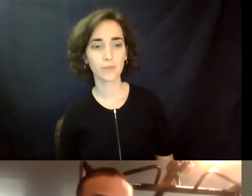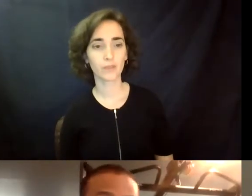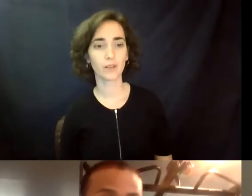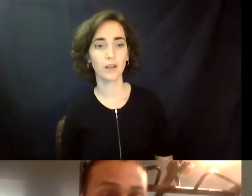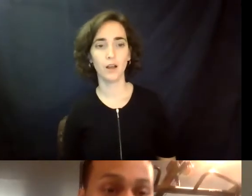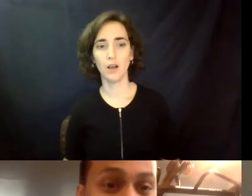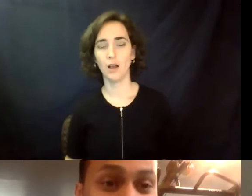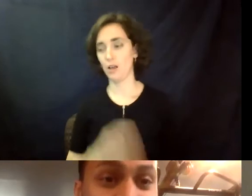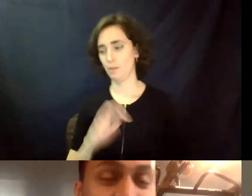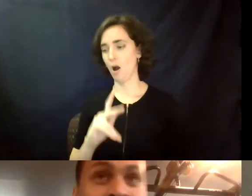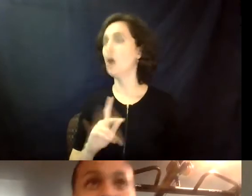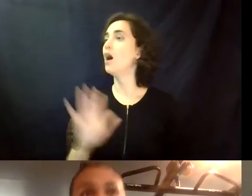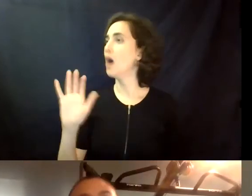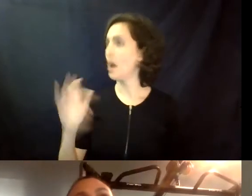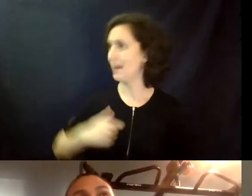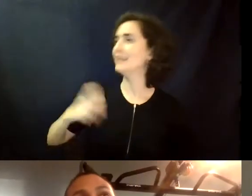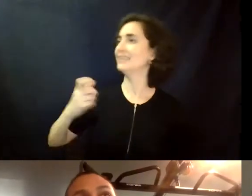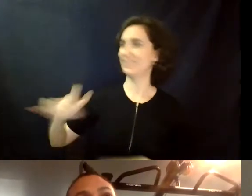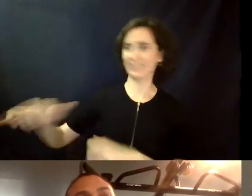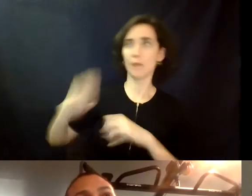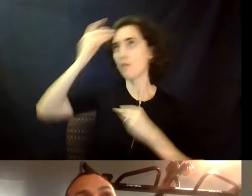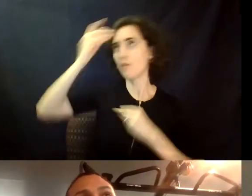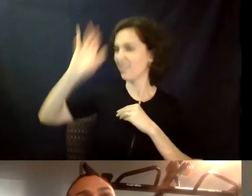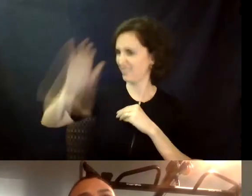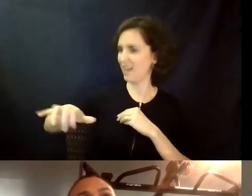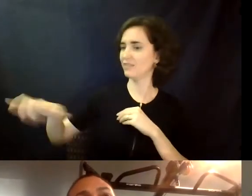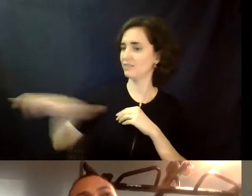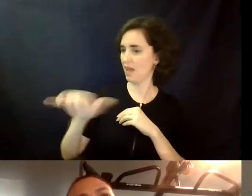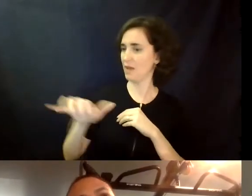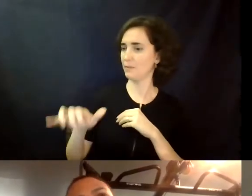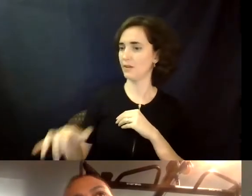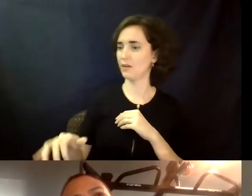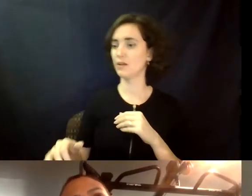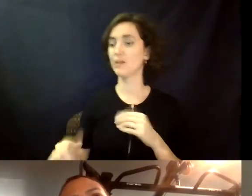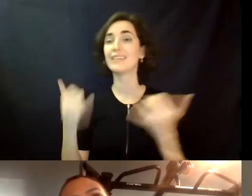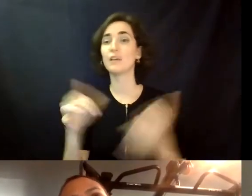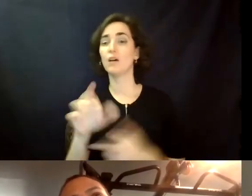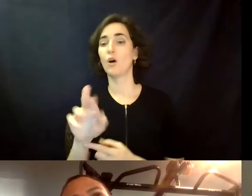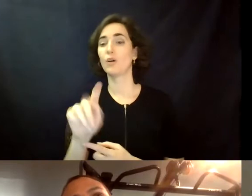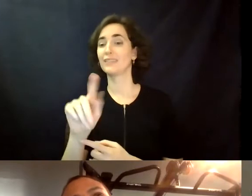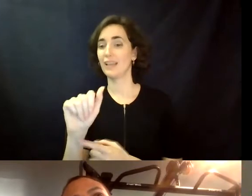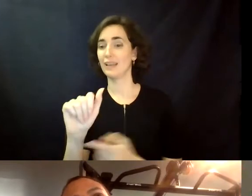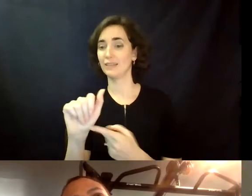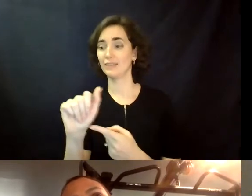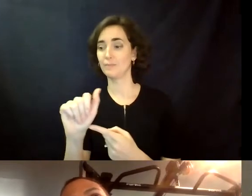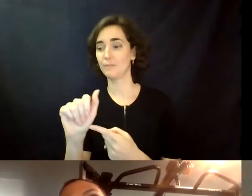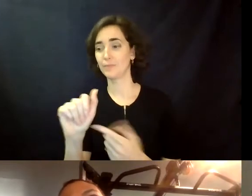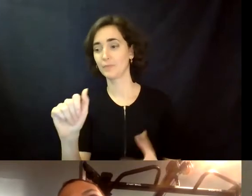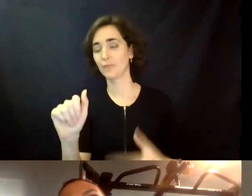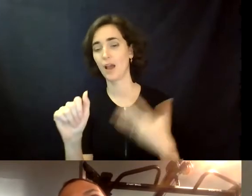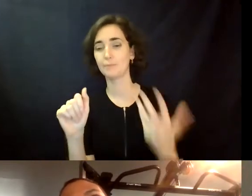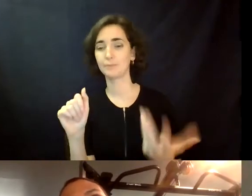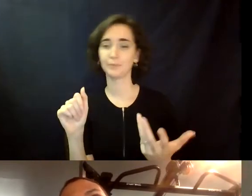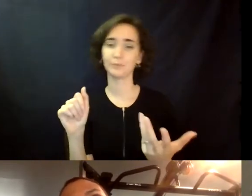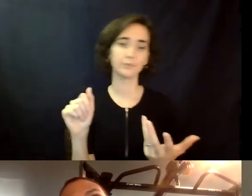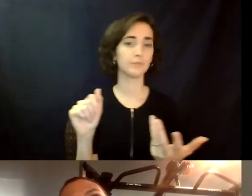That's exactly what I was sitting here thinking about when it comes to, so right now the RTA is undertaking a